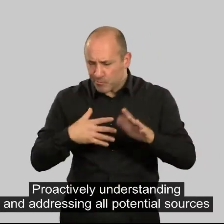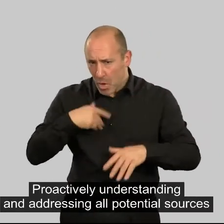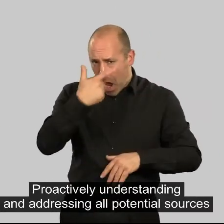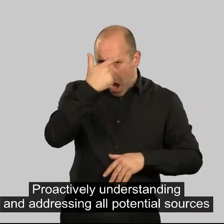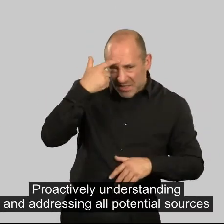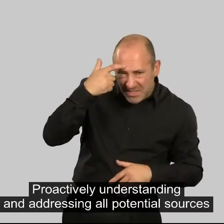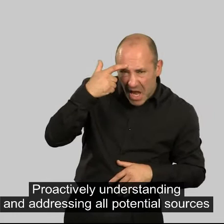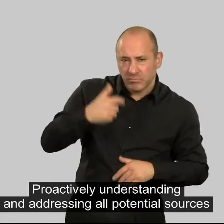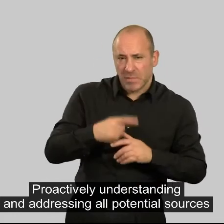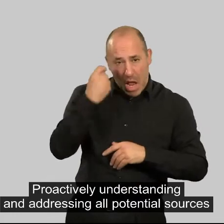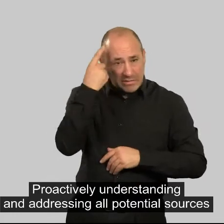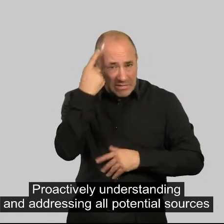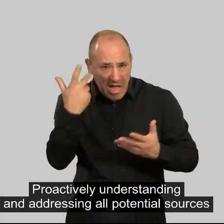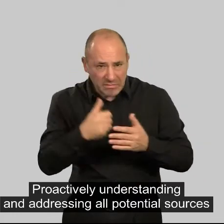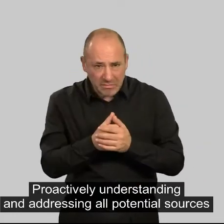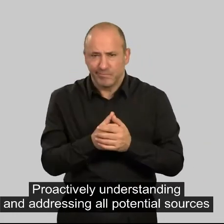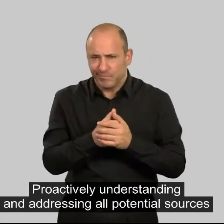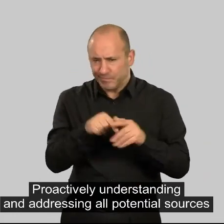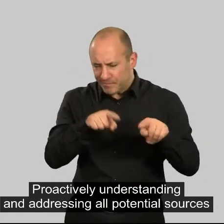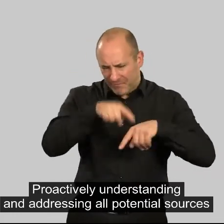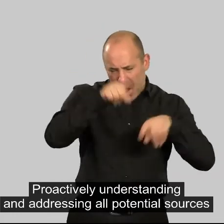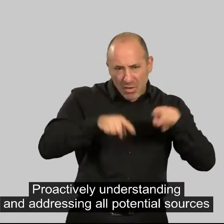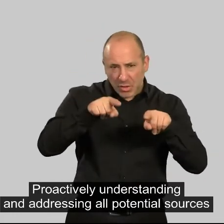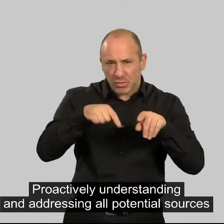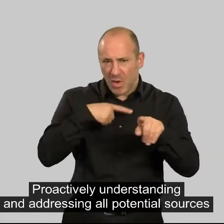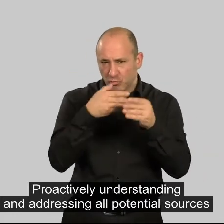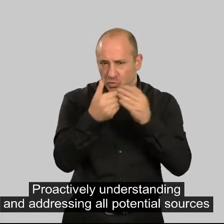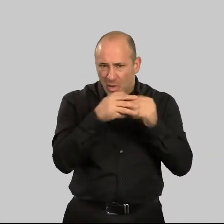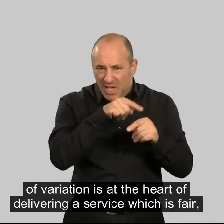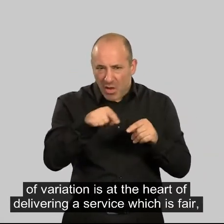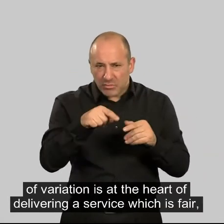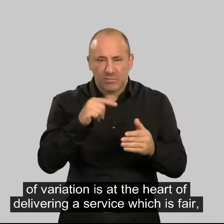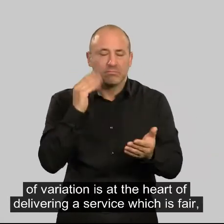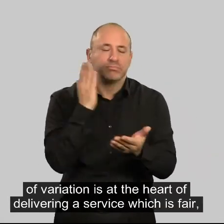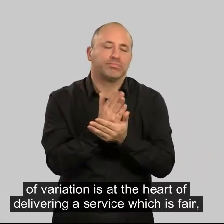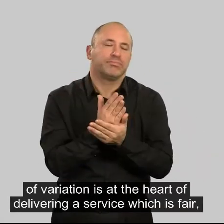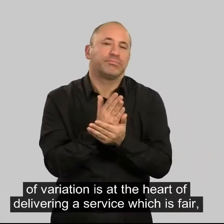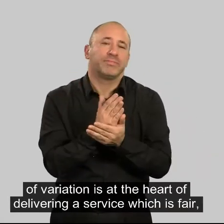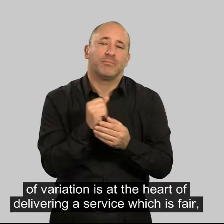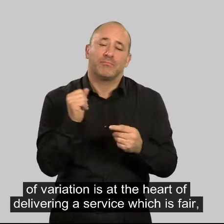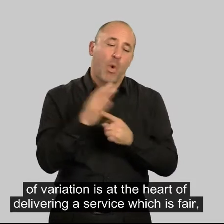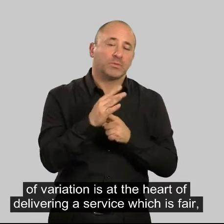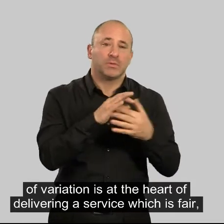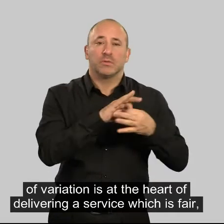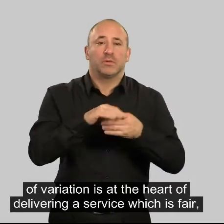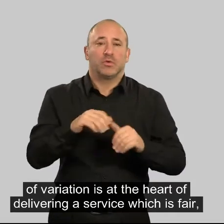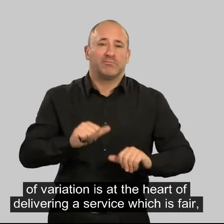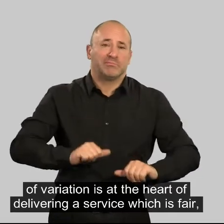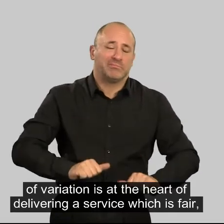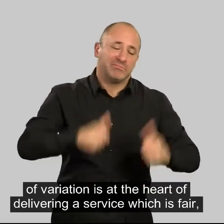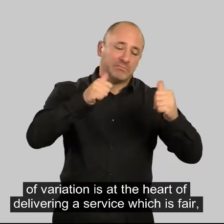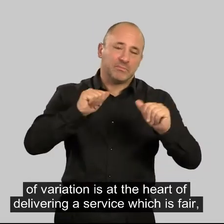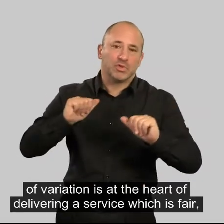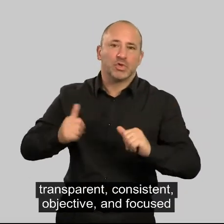Proactively understanding and addressing all potential sources of variation is at the heart of delivering a service which